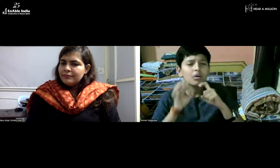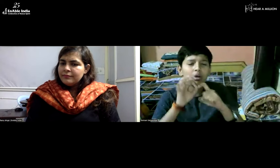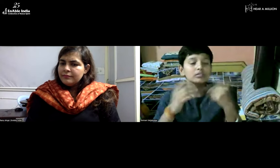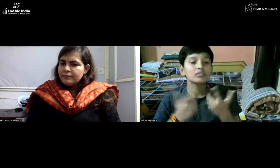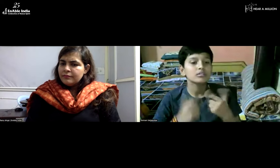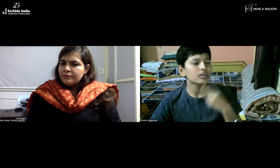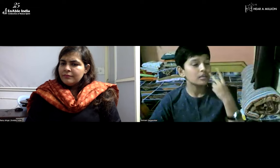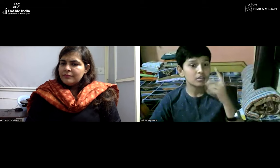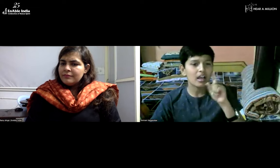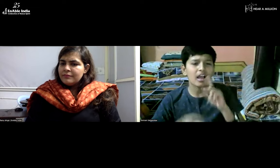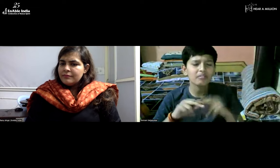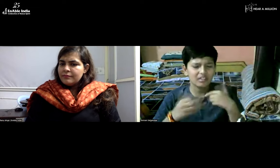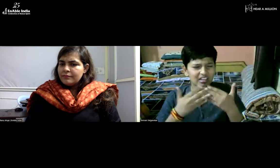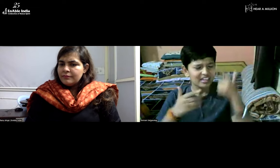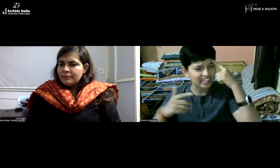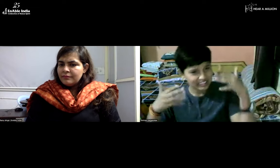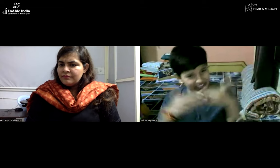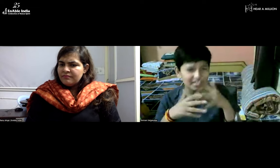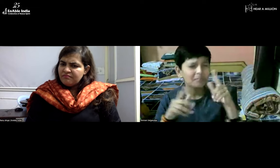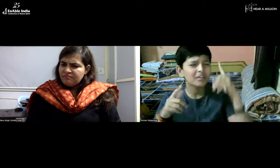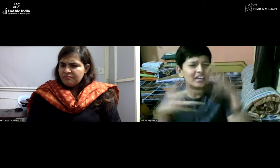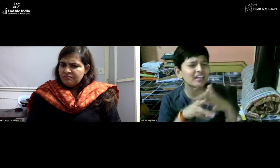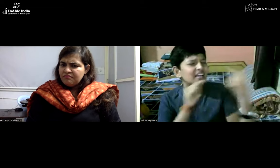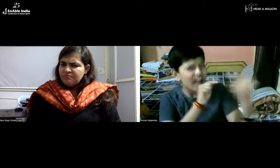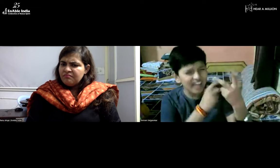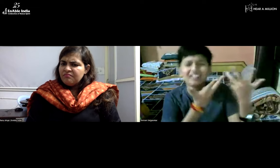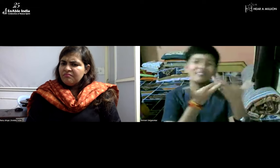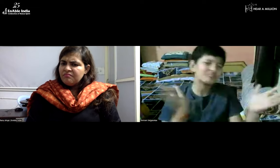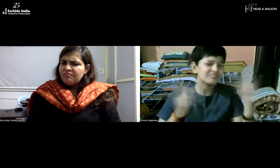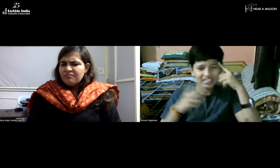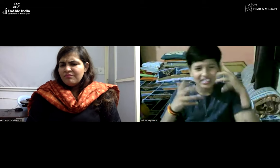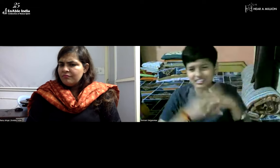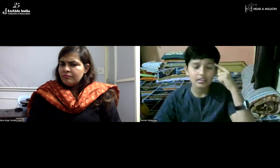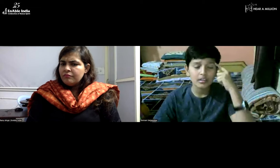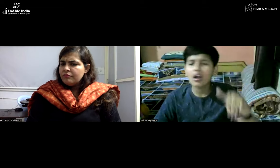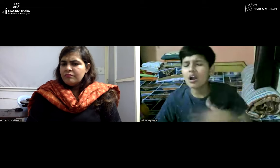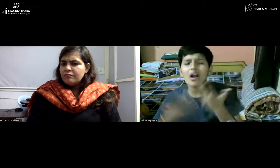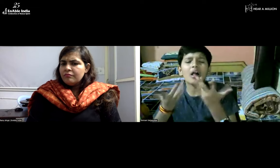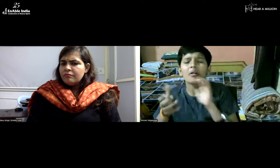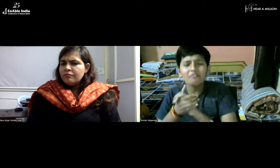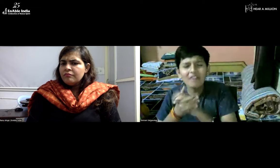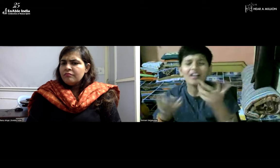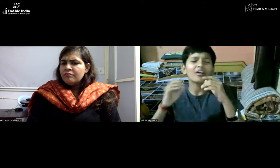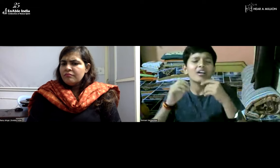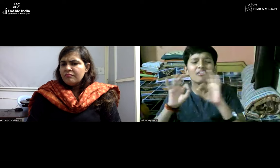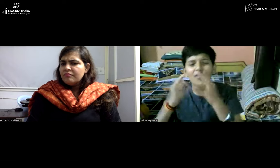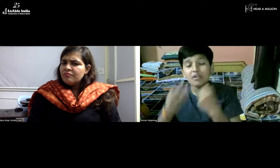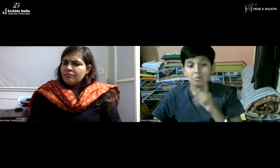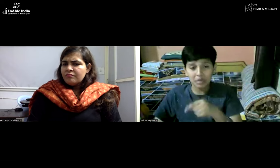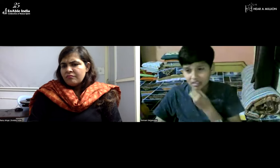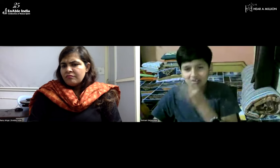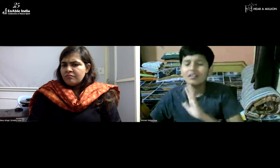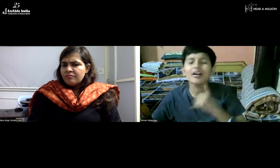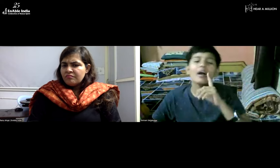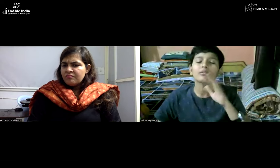So you talked about creating a timetable and schedule. So I think it's better we can counsel them and tell them, explain to them. It will take time to bring